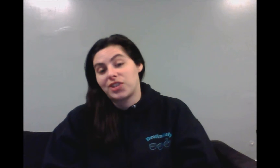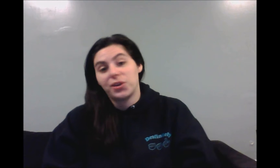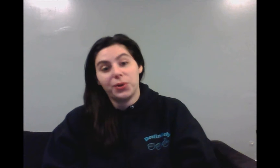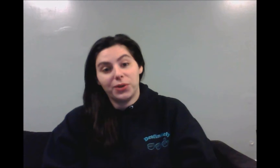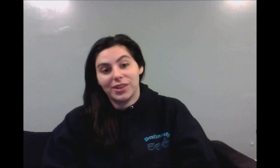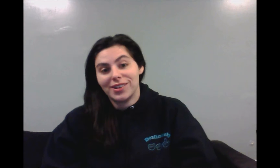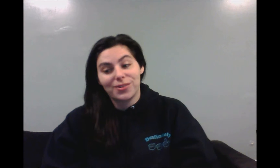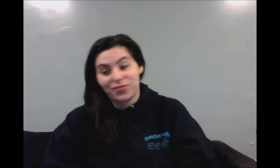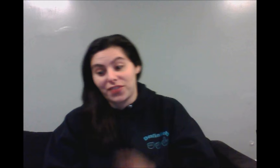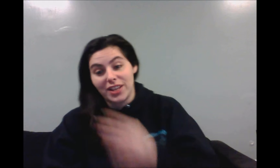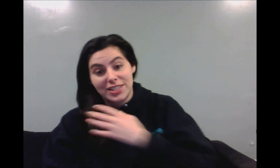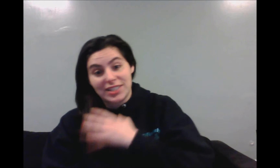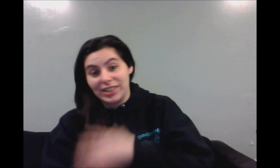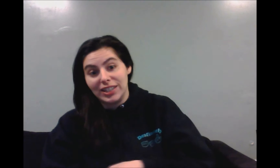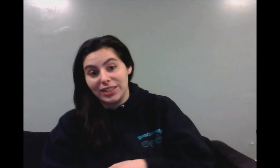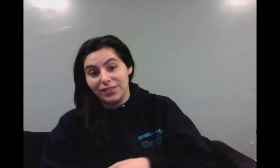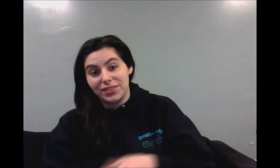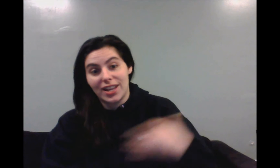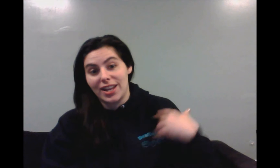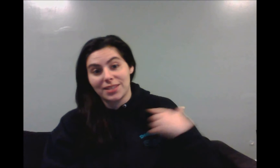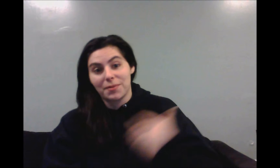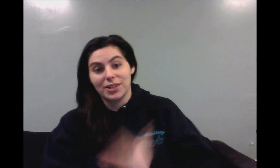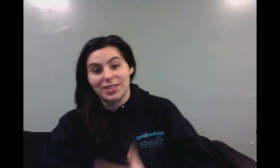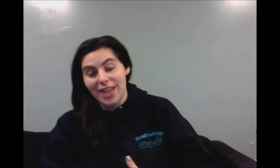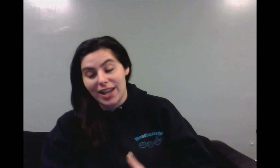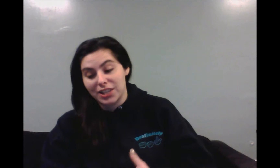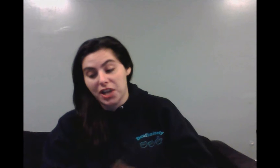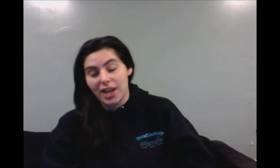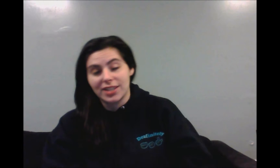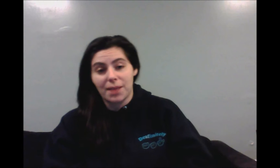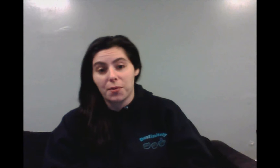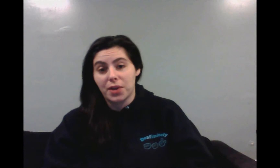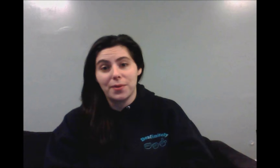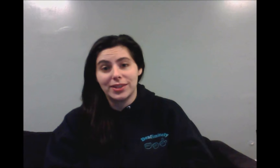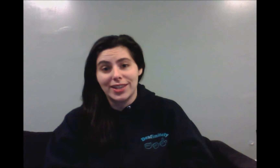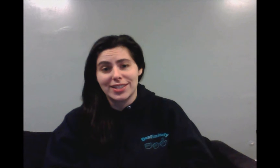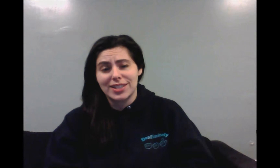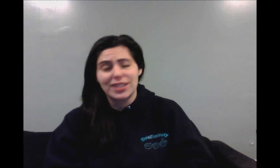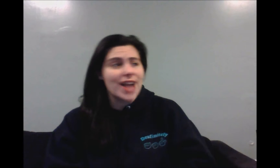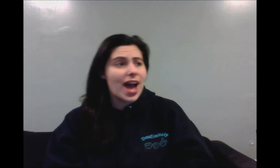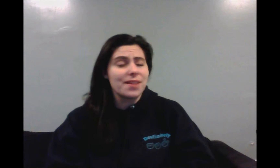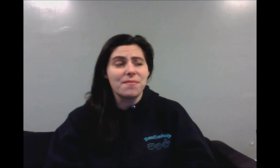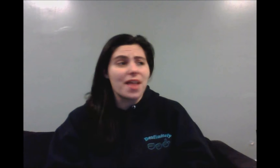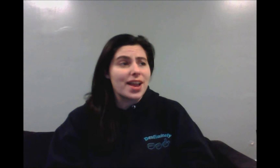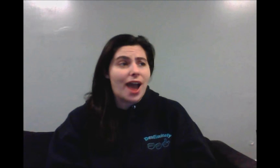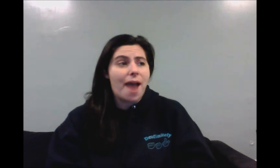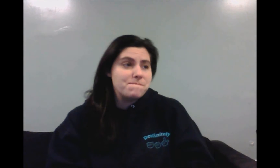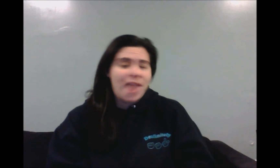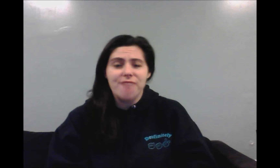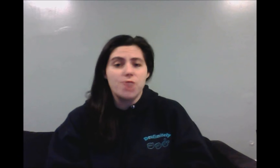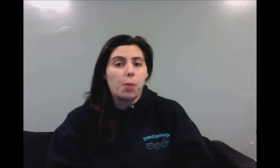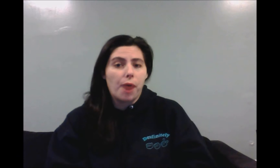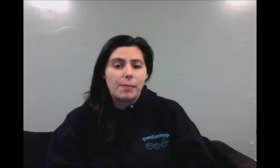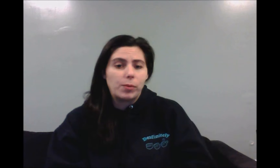tattooed. Like sleeves, and he has some on his neck and chest, and I'm okay with this. Not like I have no problem